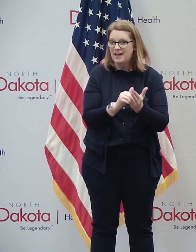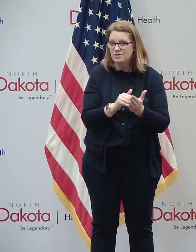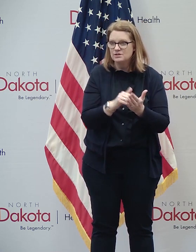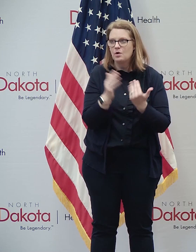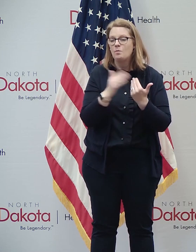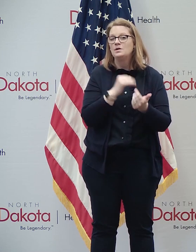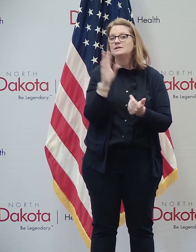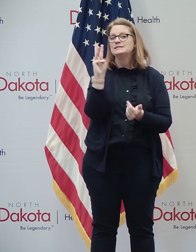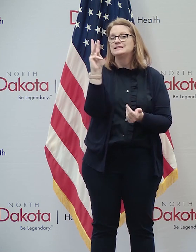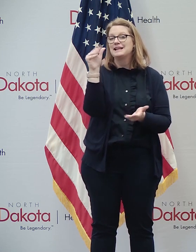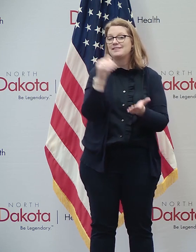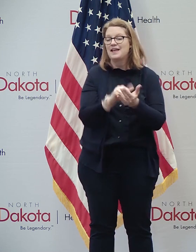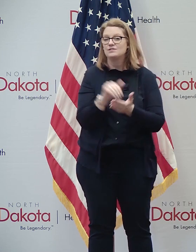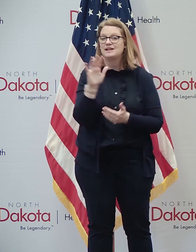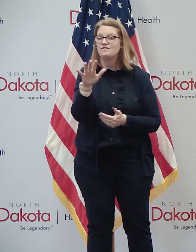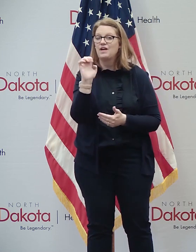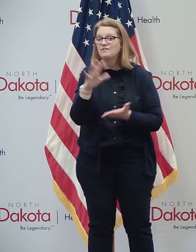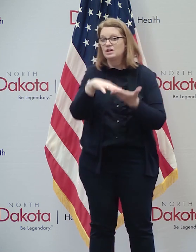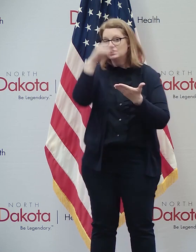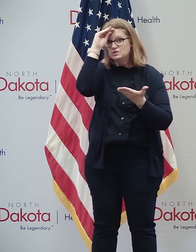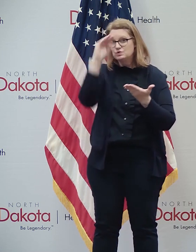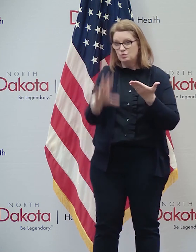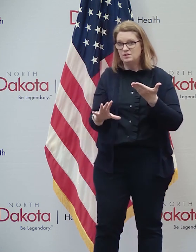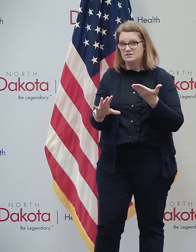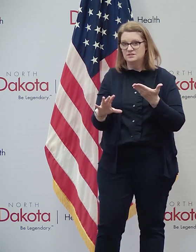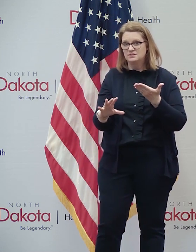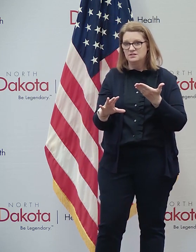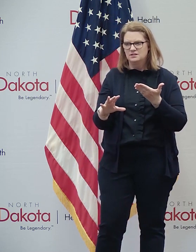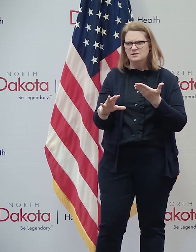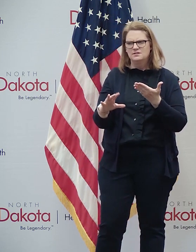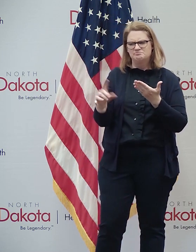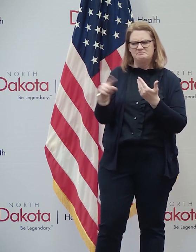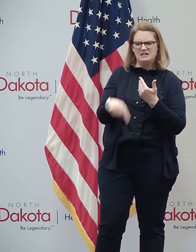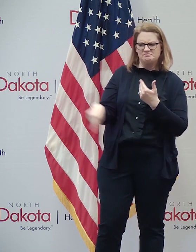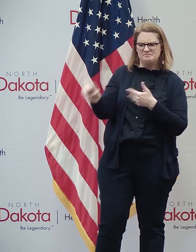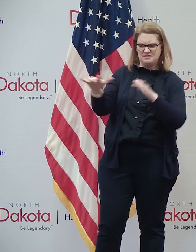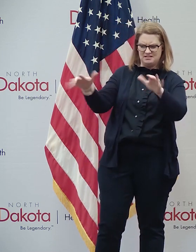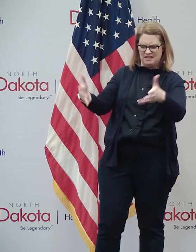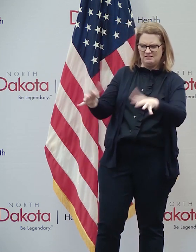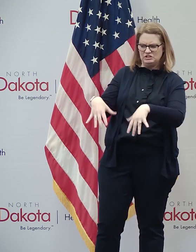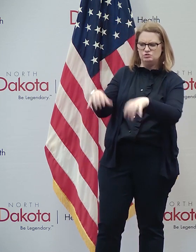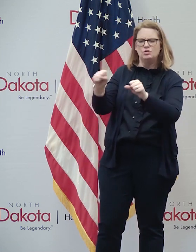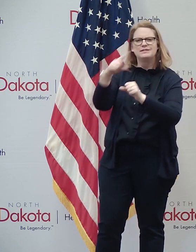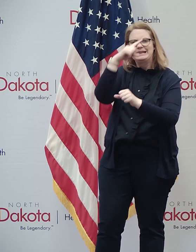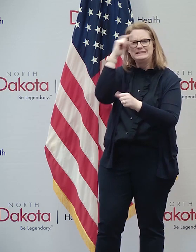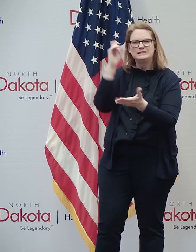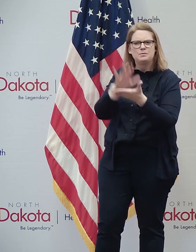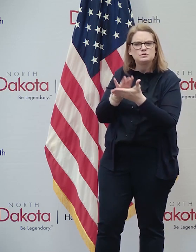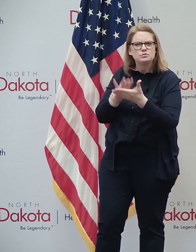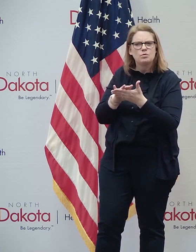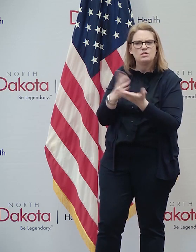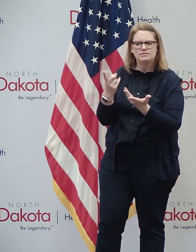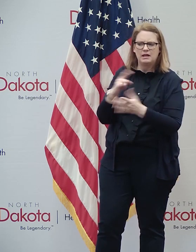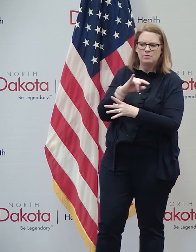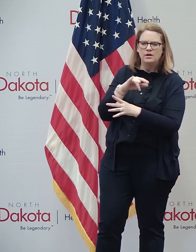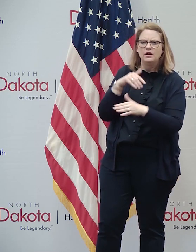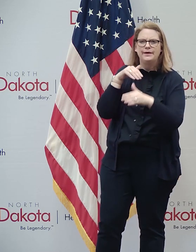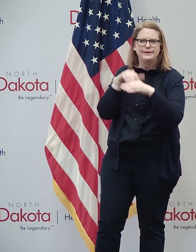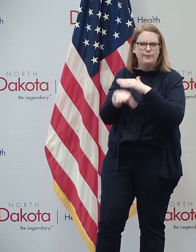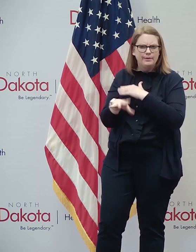almost 16,500 students last year in North Dakota took some form of summer school where they were engaged with the